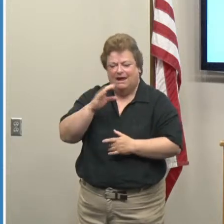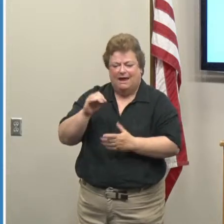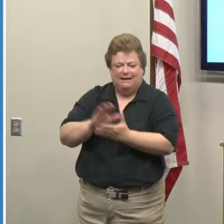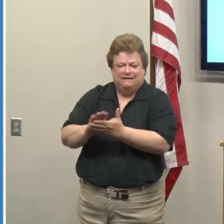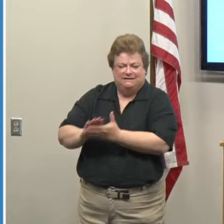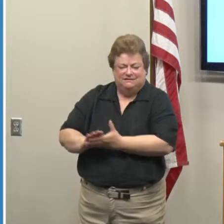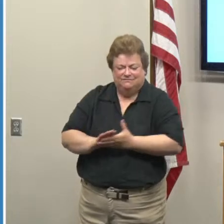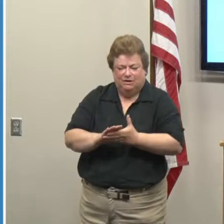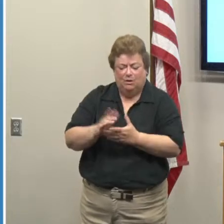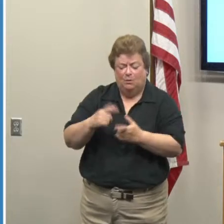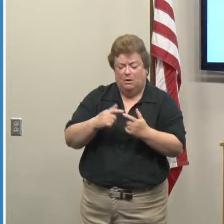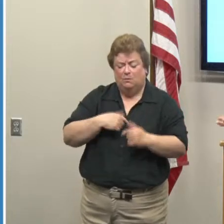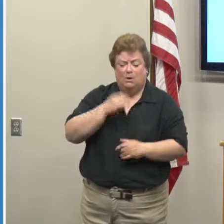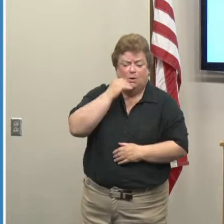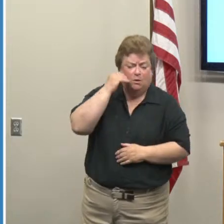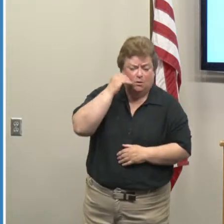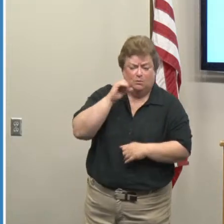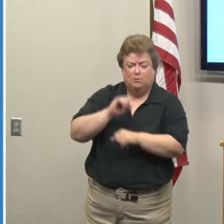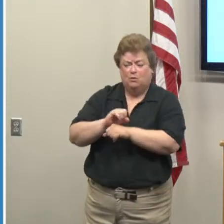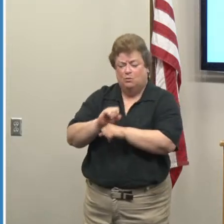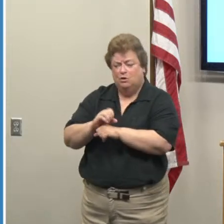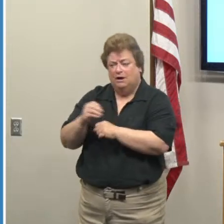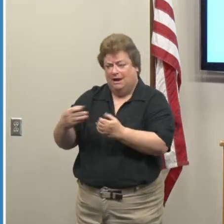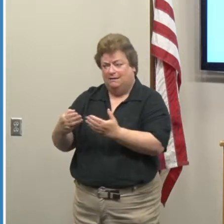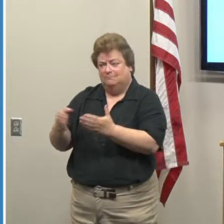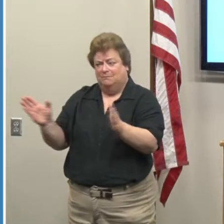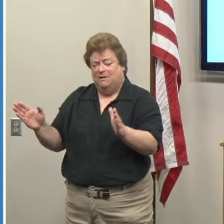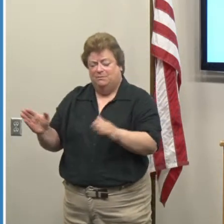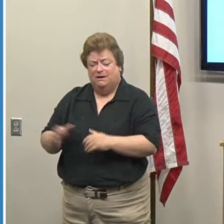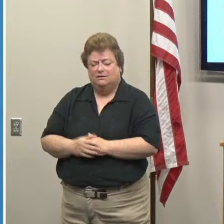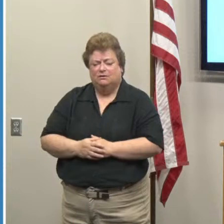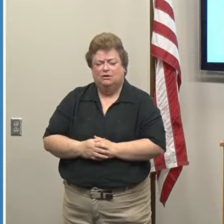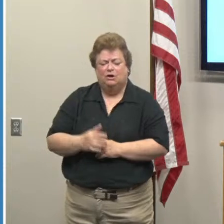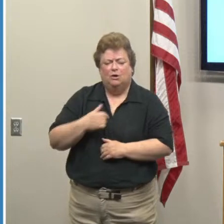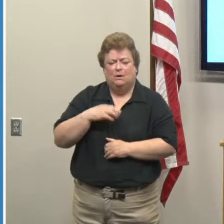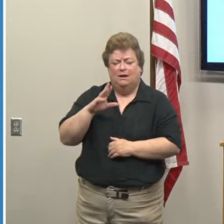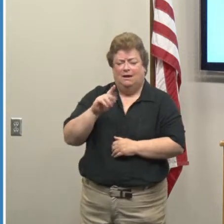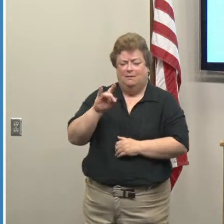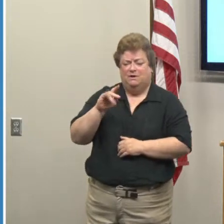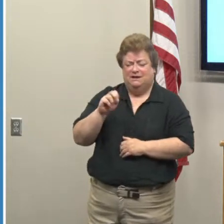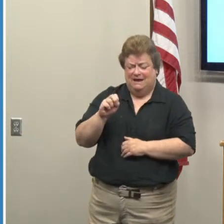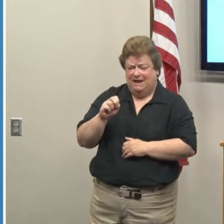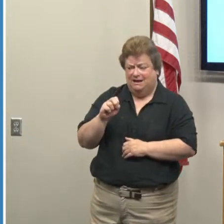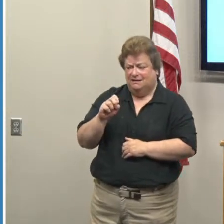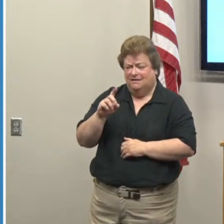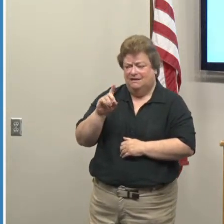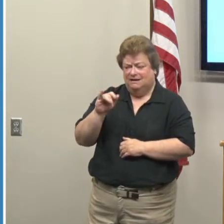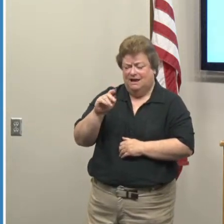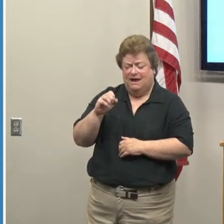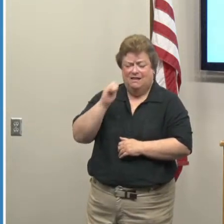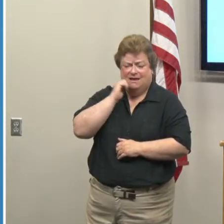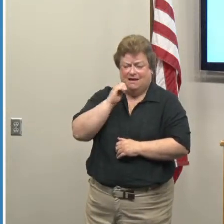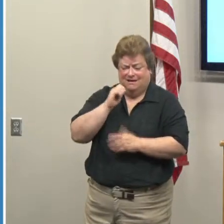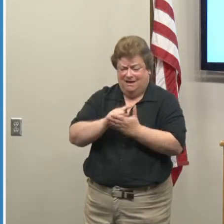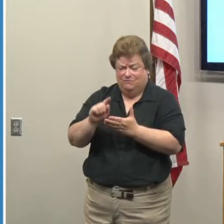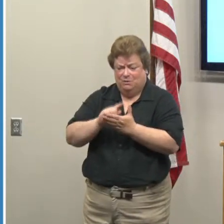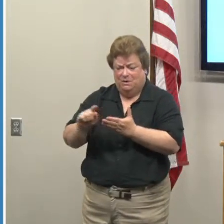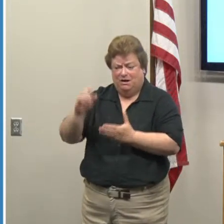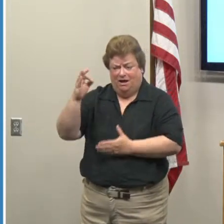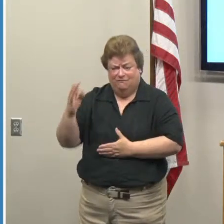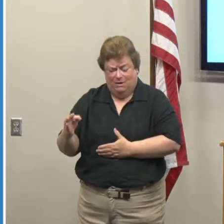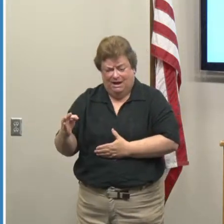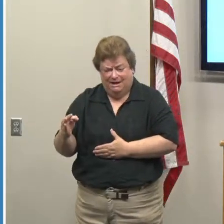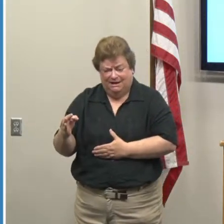for when we are at home, at work, and in public. We update the dial each Friday based on local data,